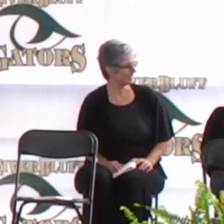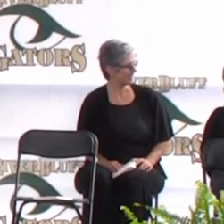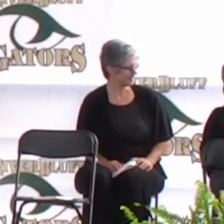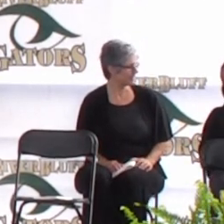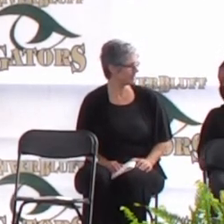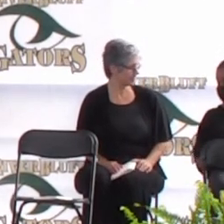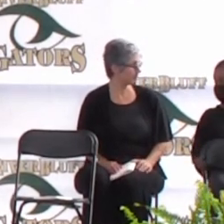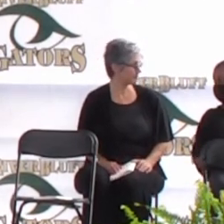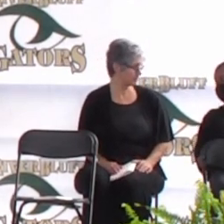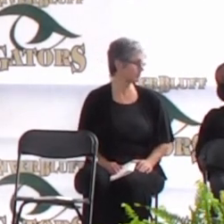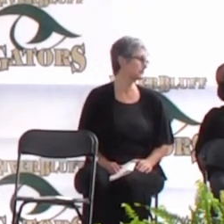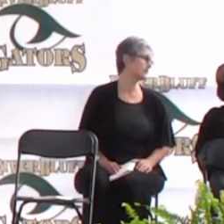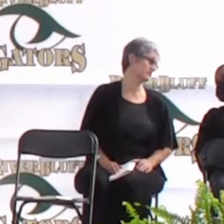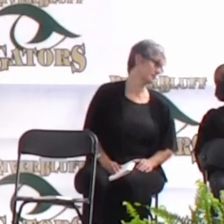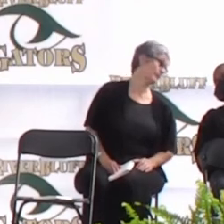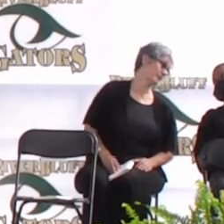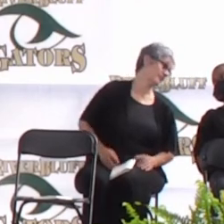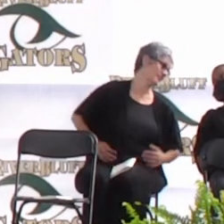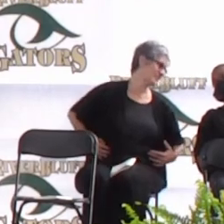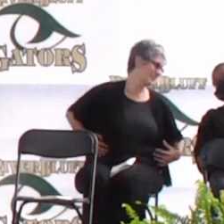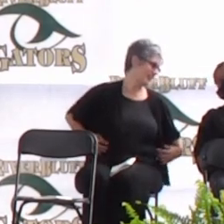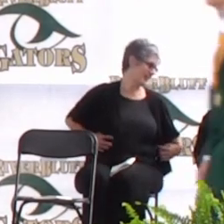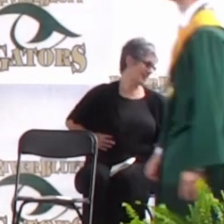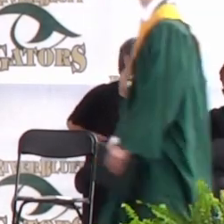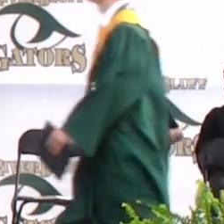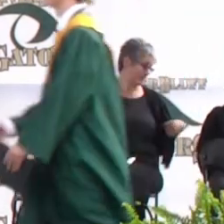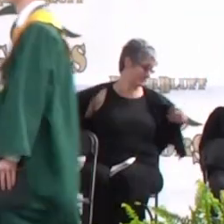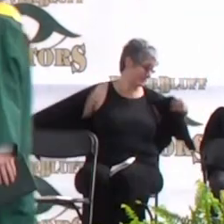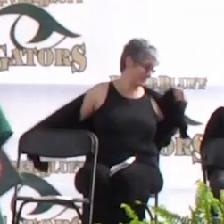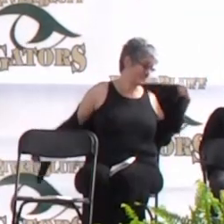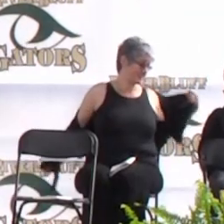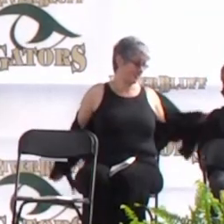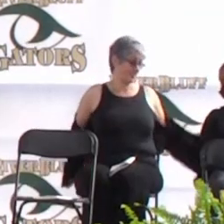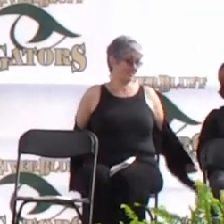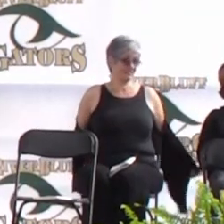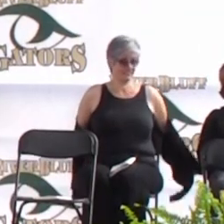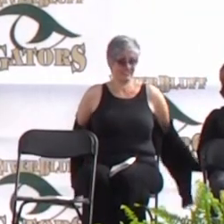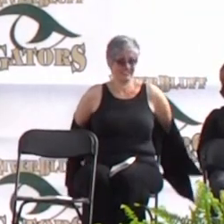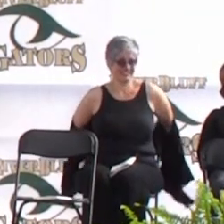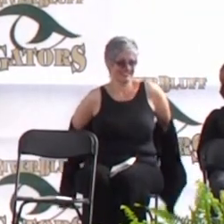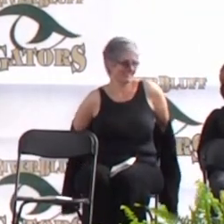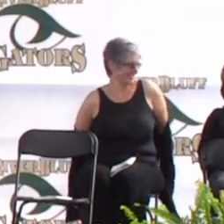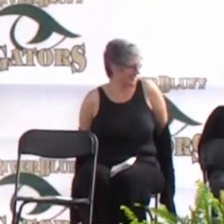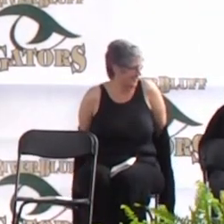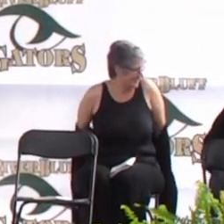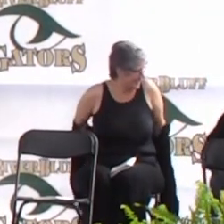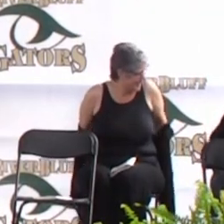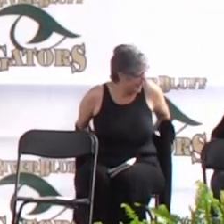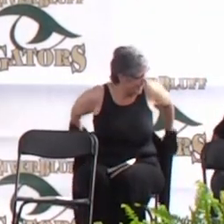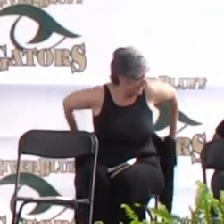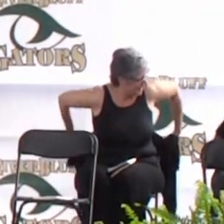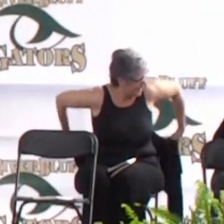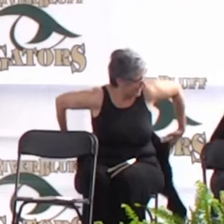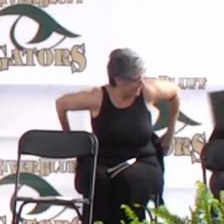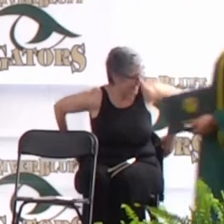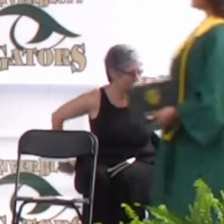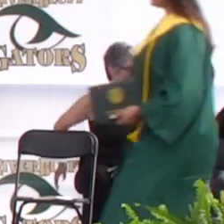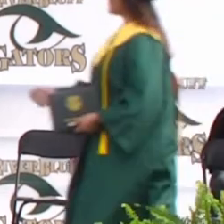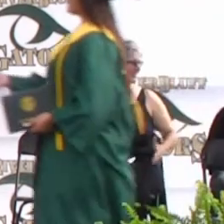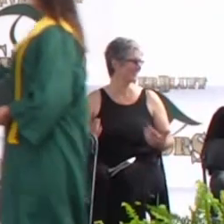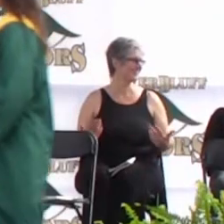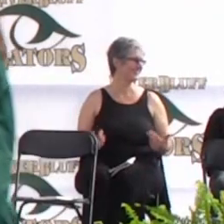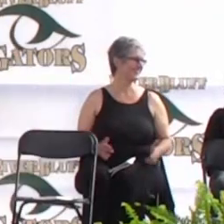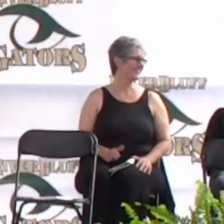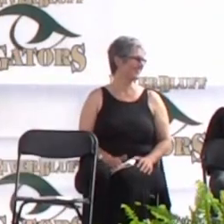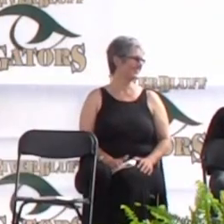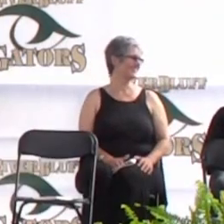Dr. Bartholomew's crew, Jackson Matthew Alaco, honor graduate. Emily Elizabeth Bernard,